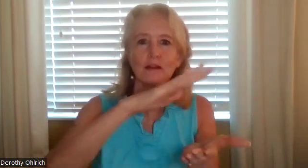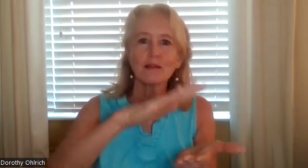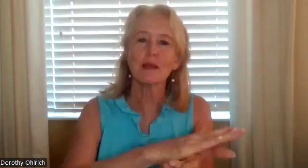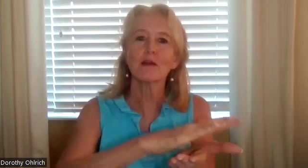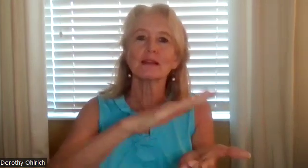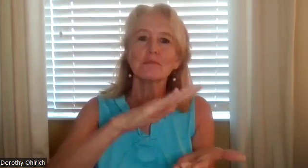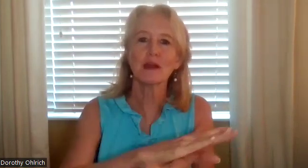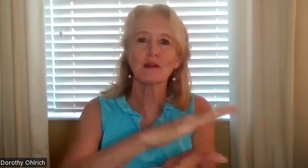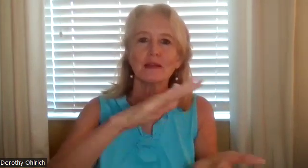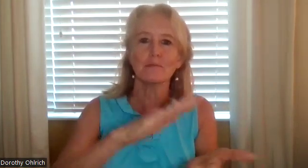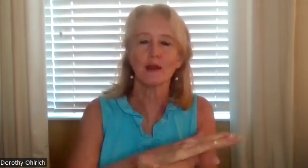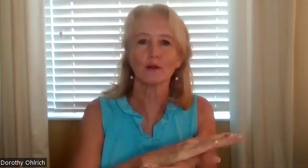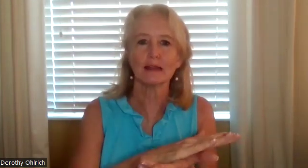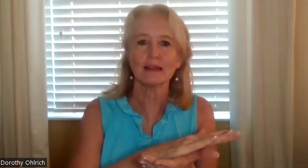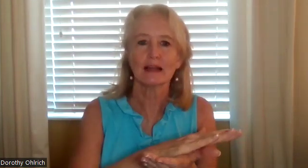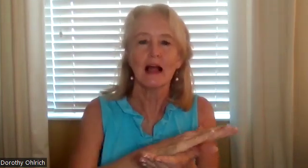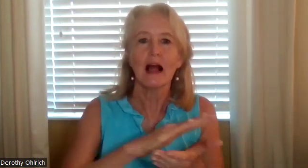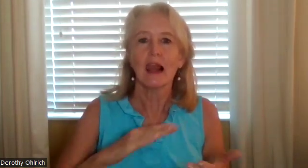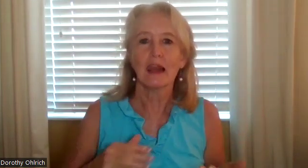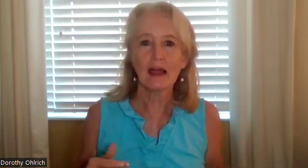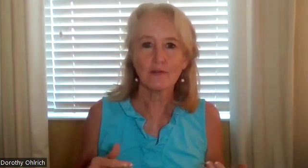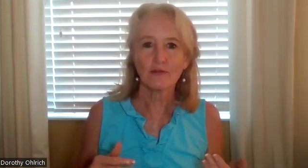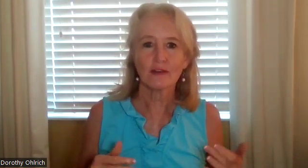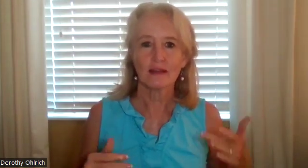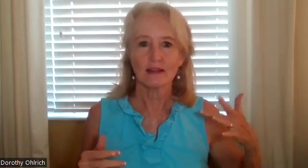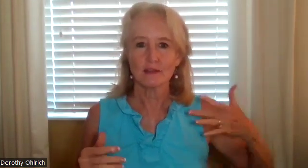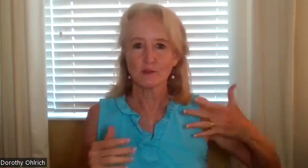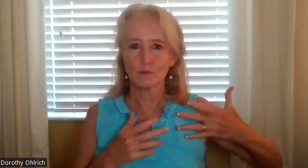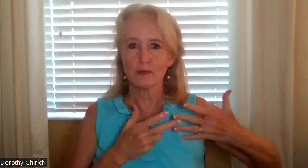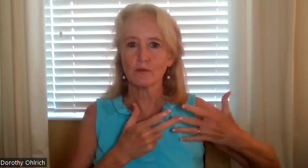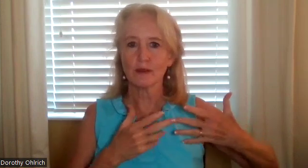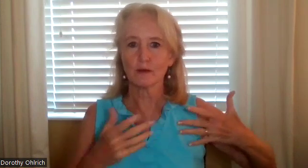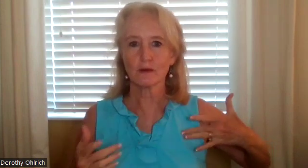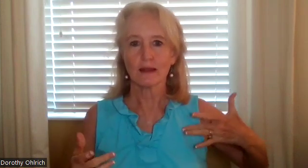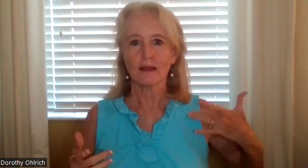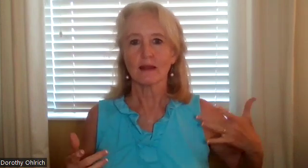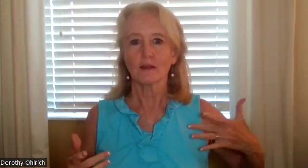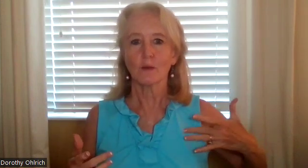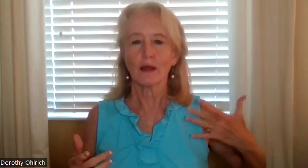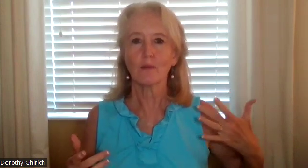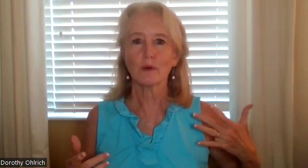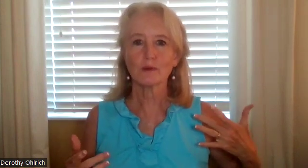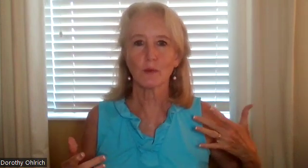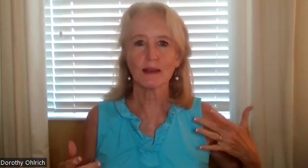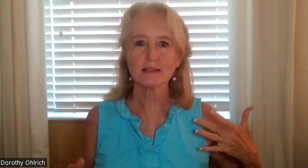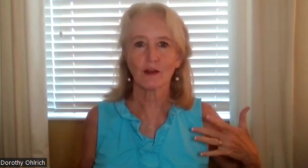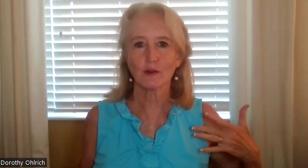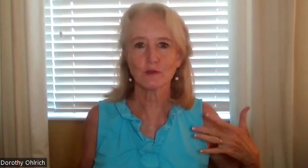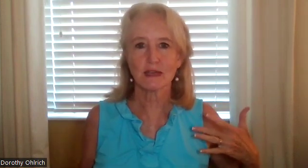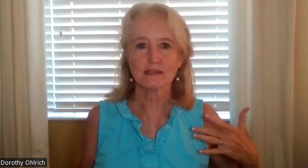Merrily, merrily, merrily, merrily. Life is your middle finger going upward twice on your